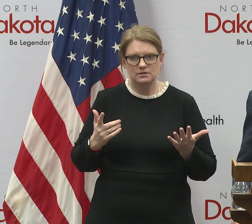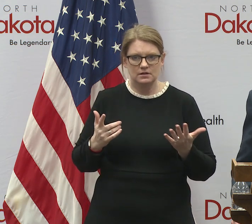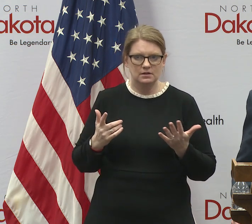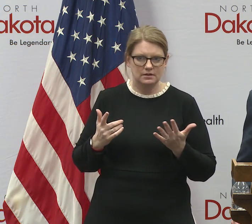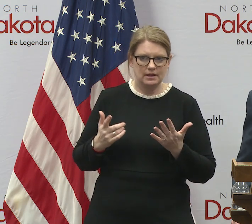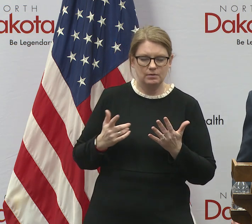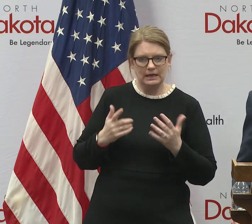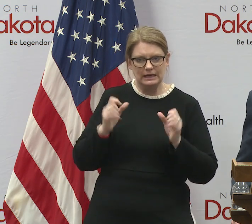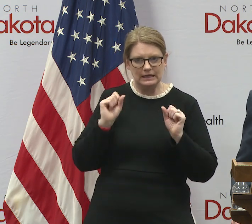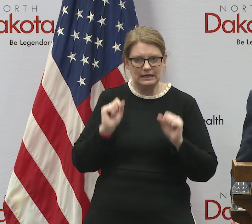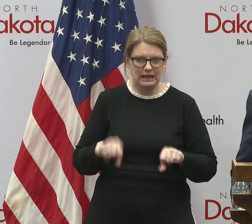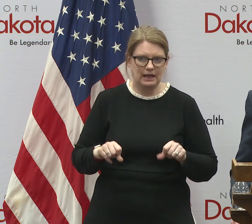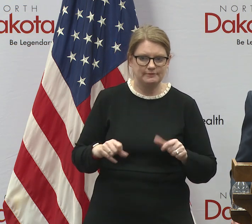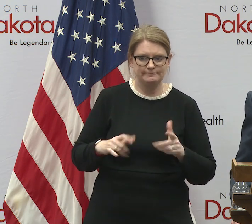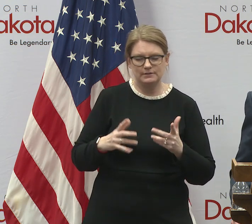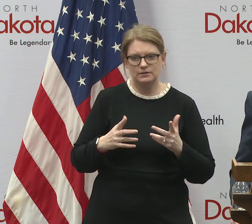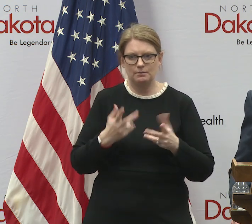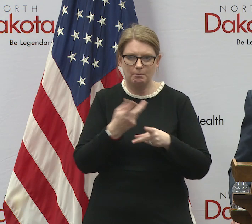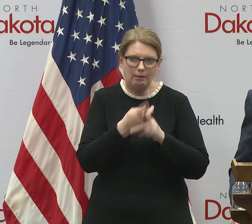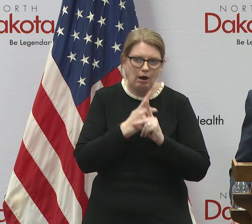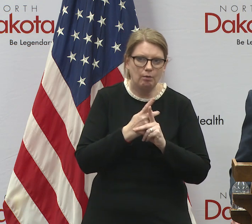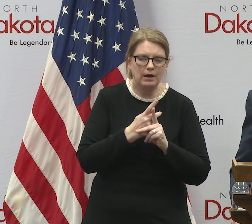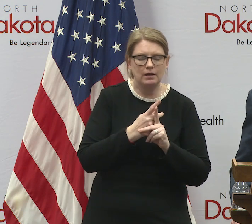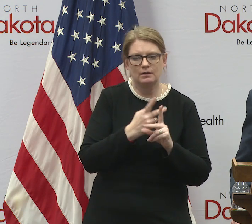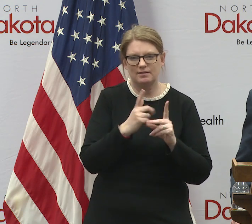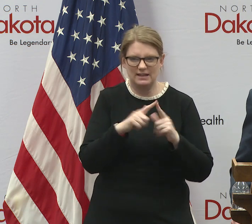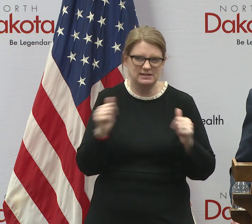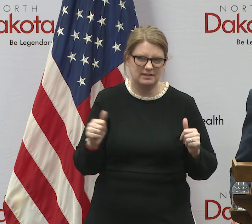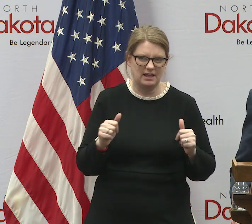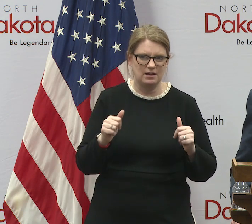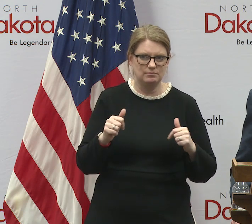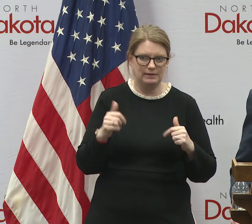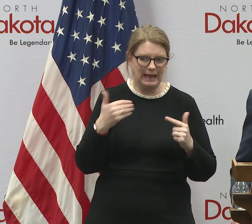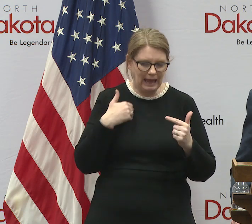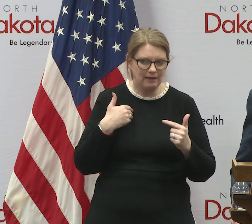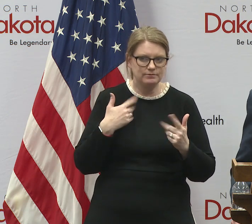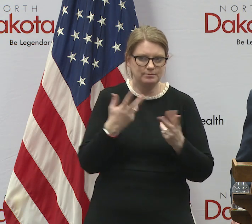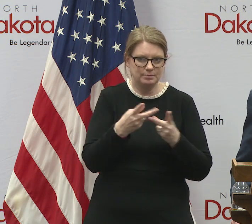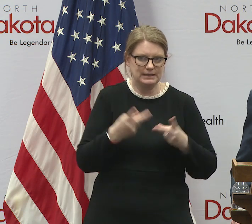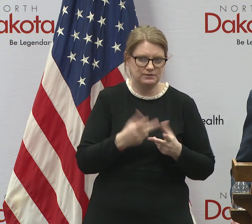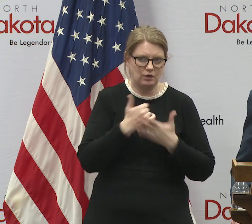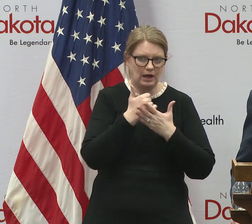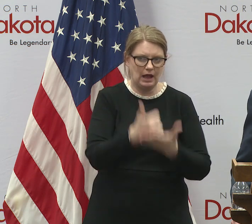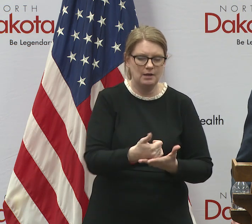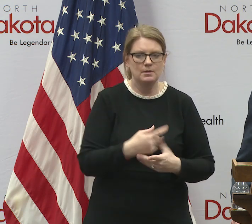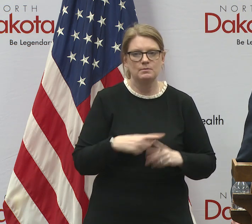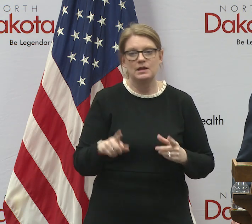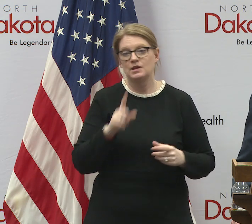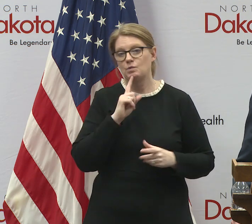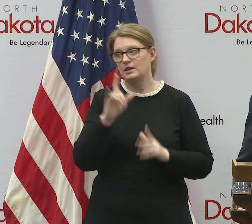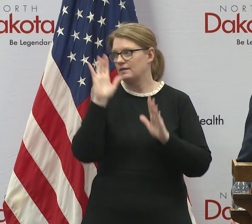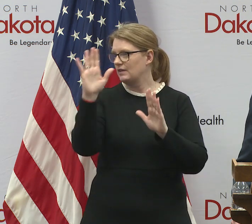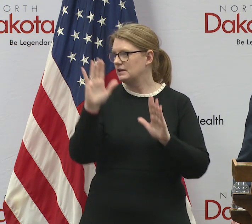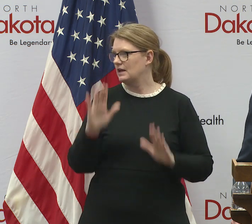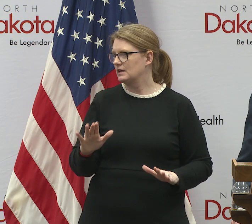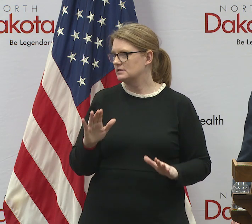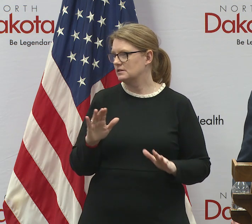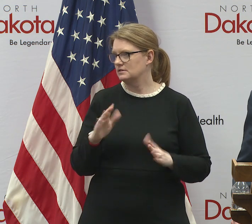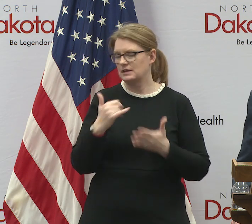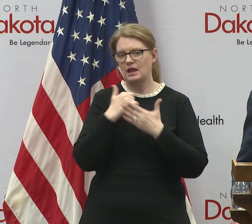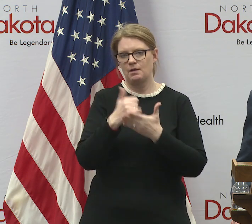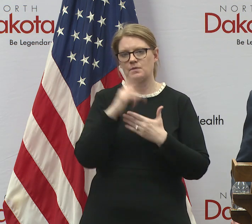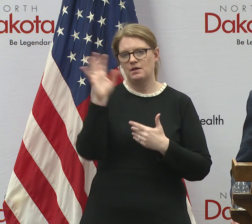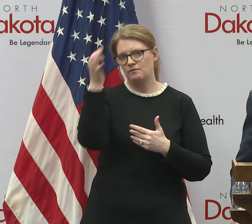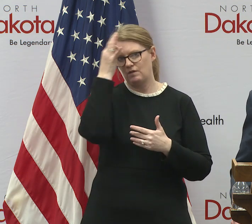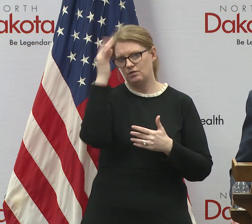fund today, as I described yesterday, with borrowing. But we would that would be a fantastic way for the federal government